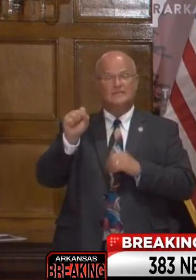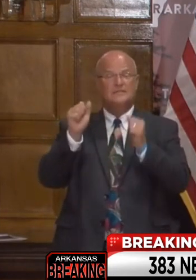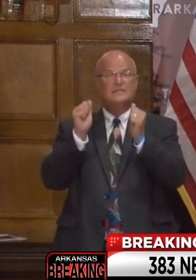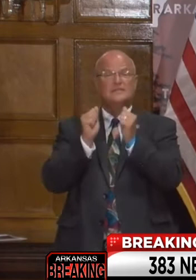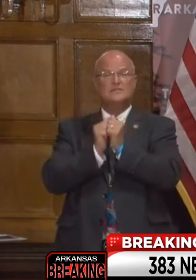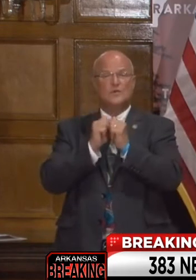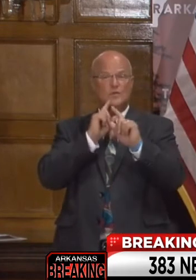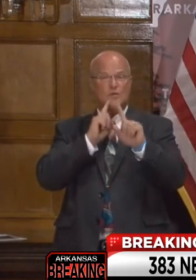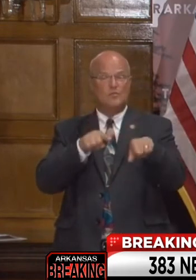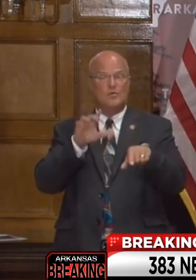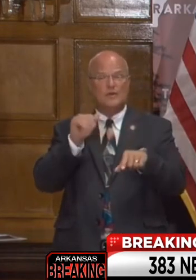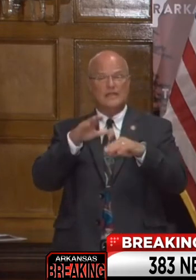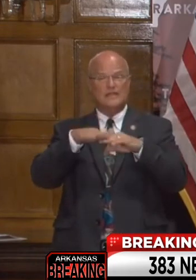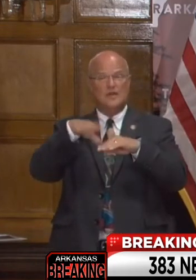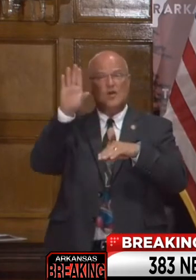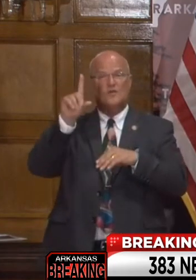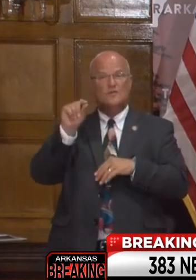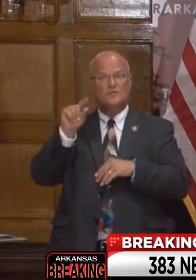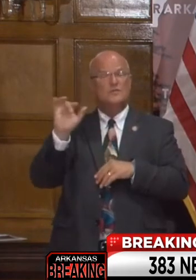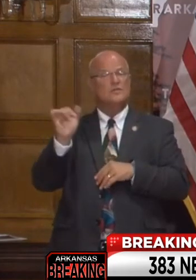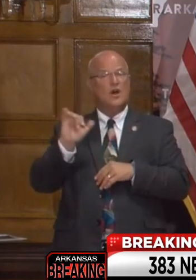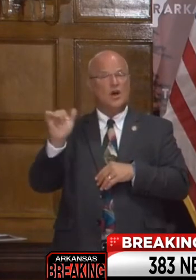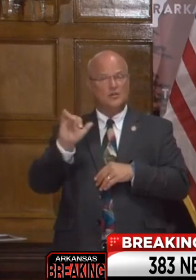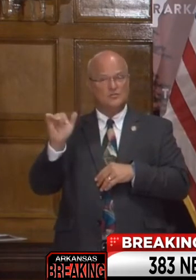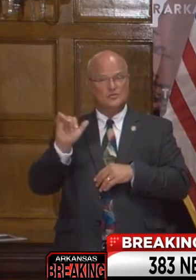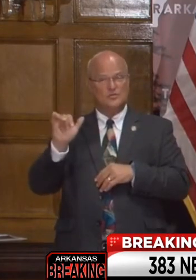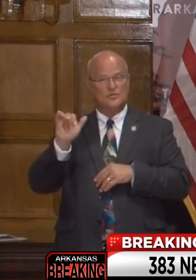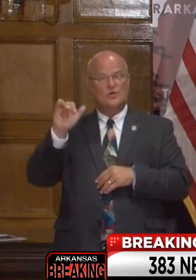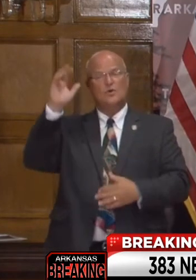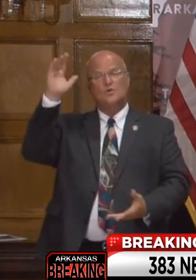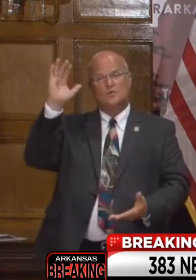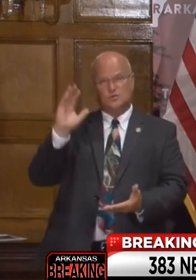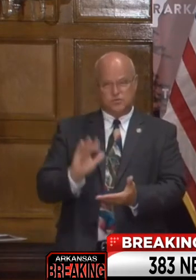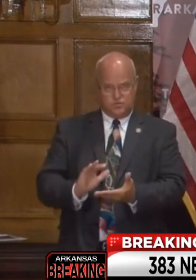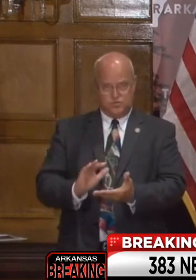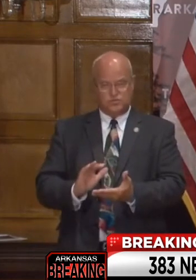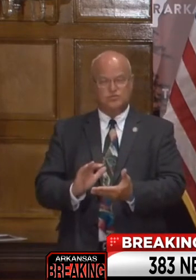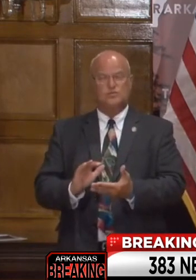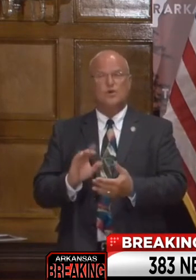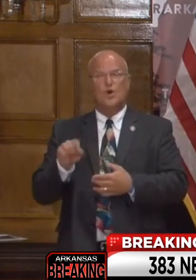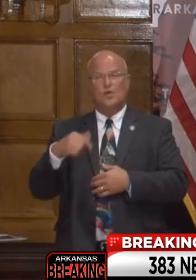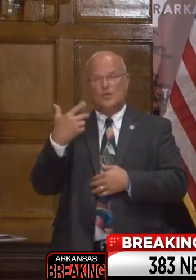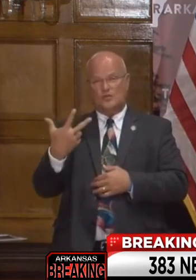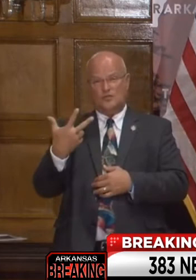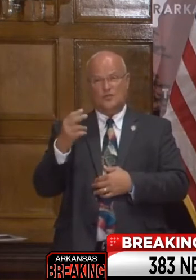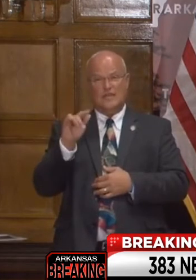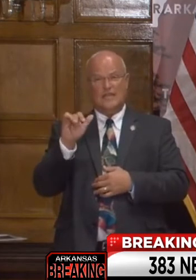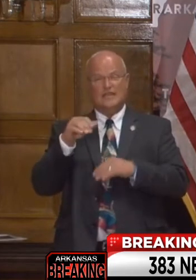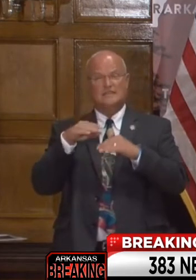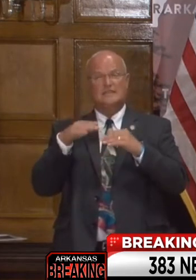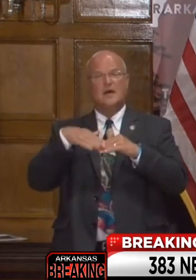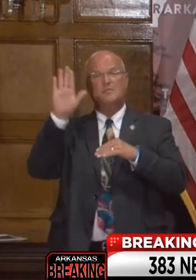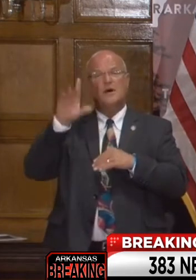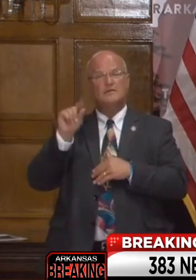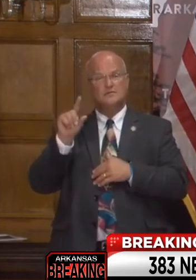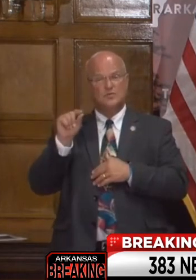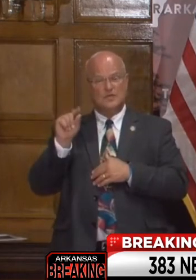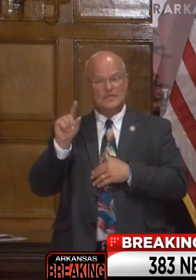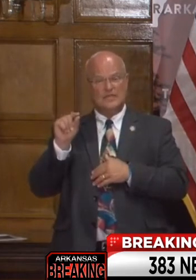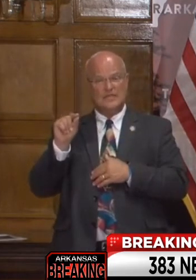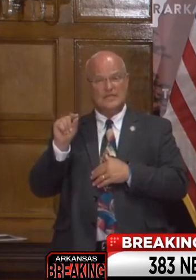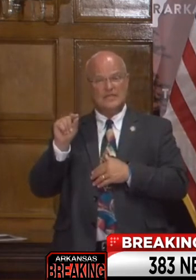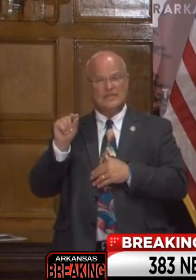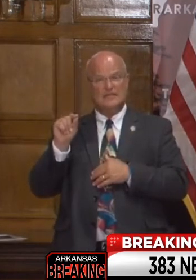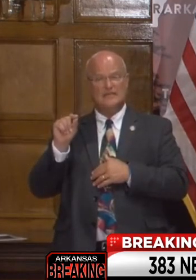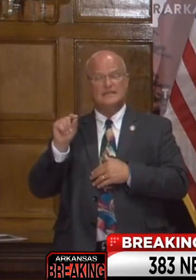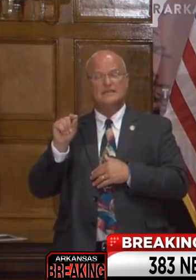with reported cases over 20 has also fallen dramatically. There are only 3 counties above 20, and these